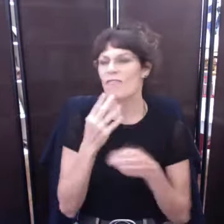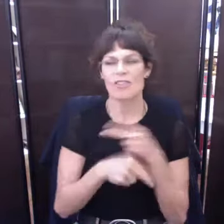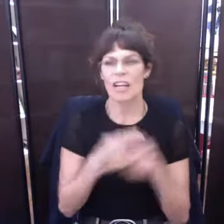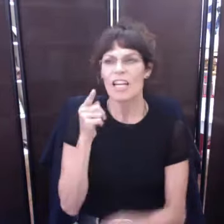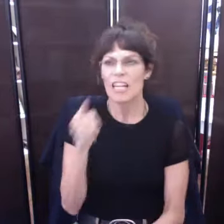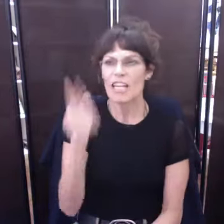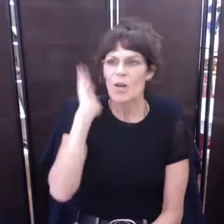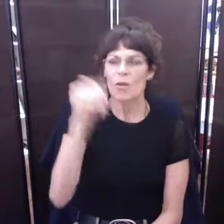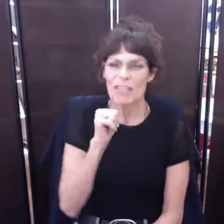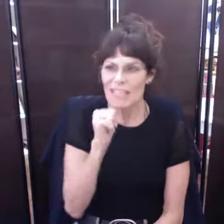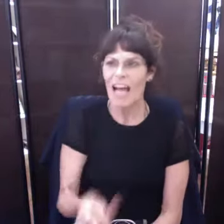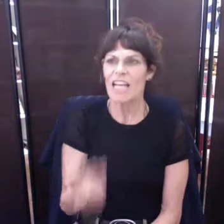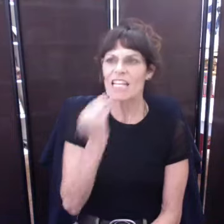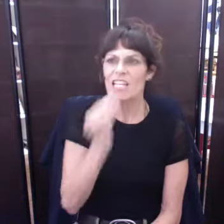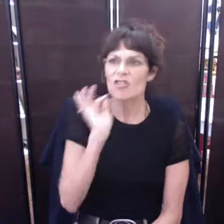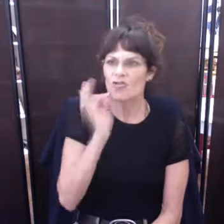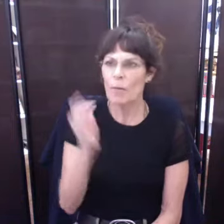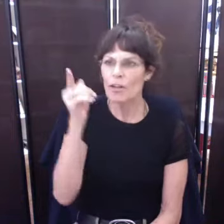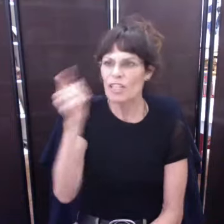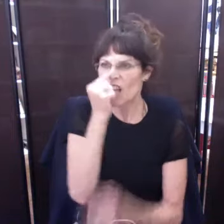strawberries. He's allergic to them. And